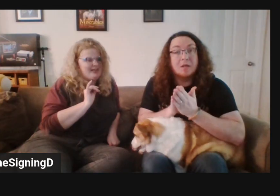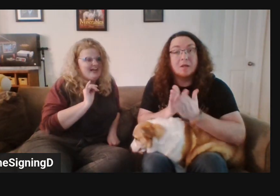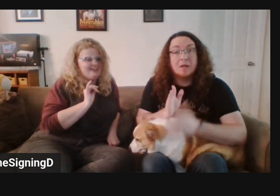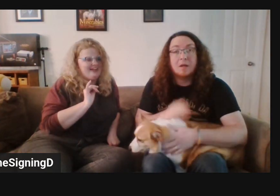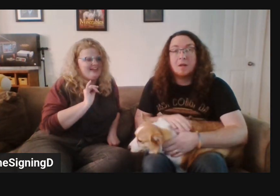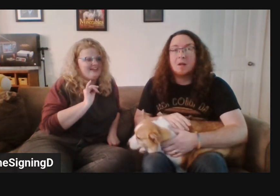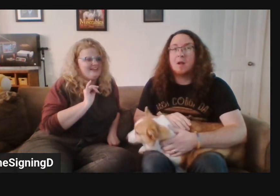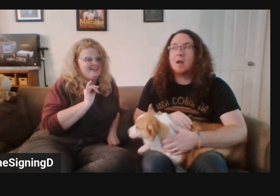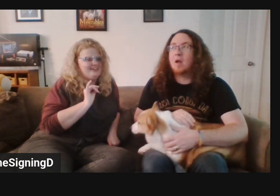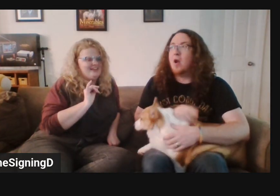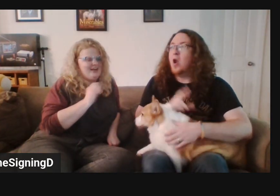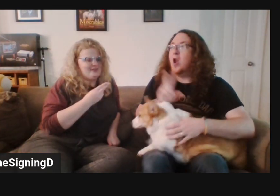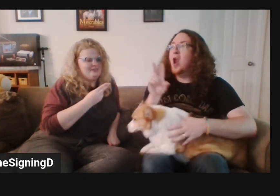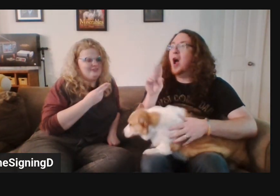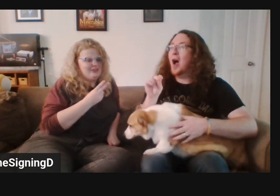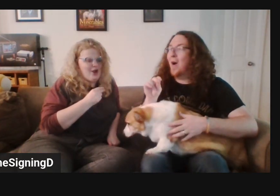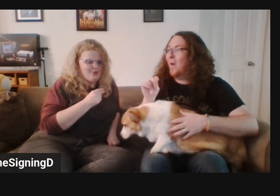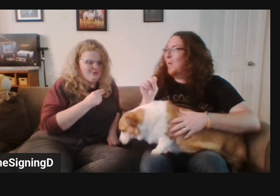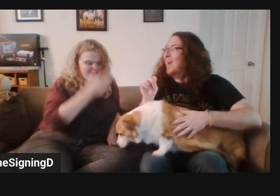we were barked. kind of like,